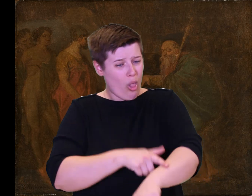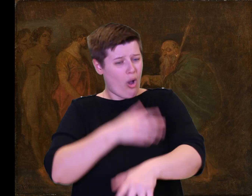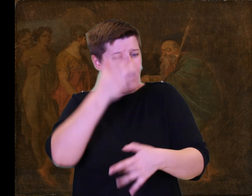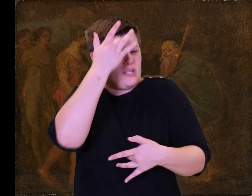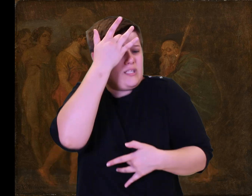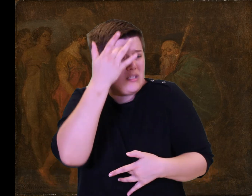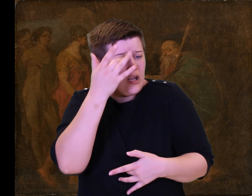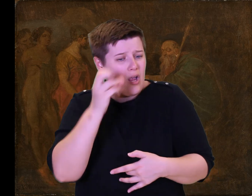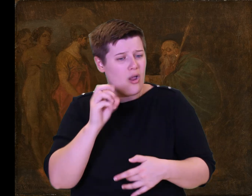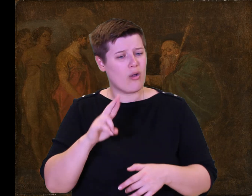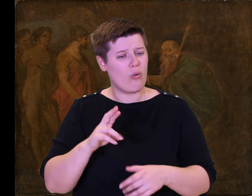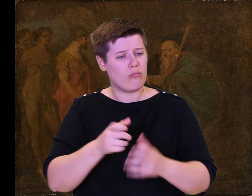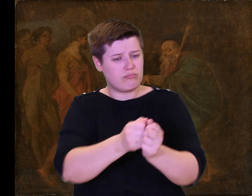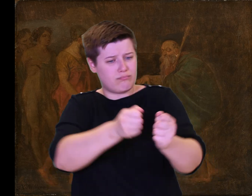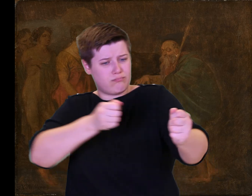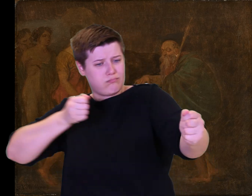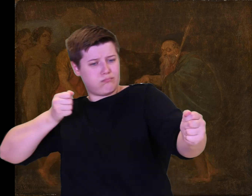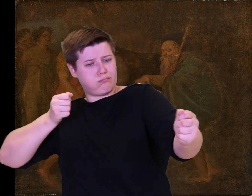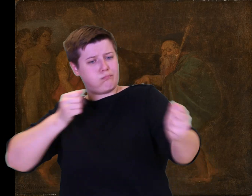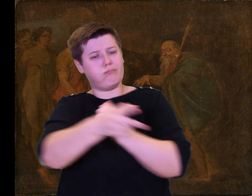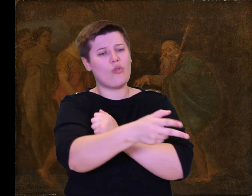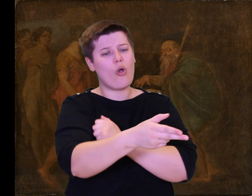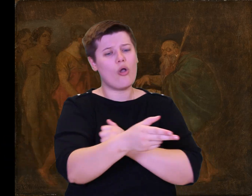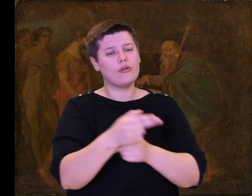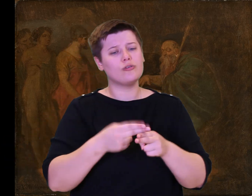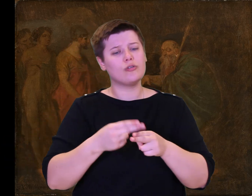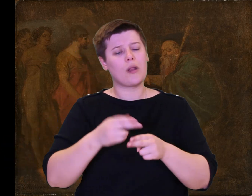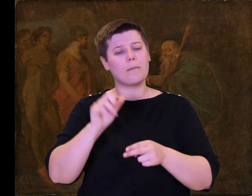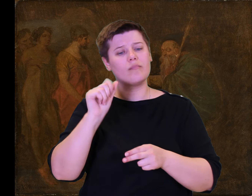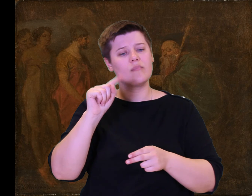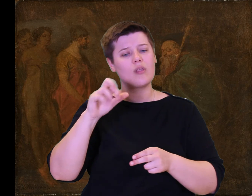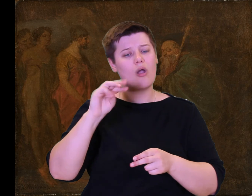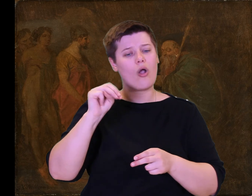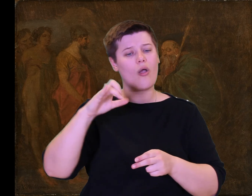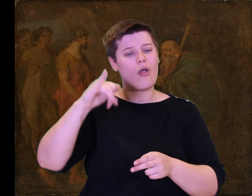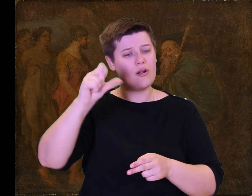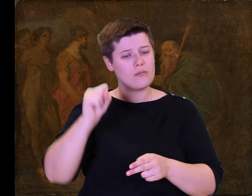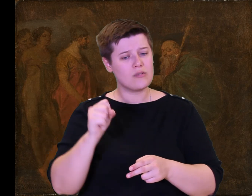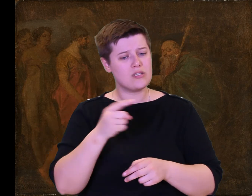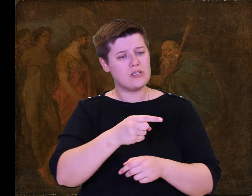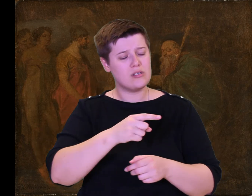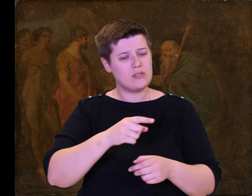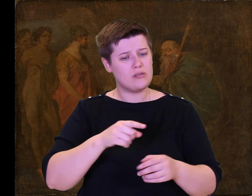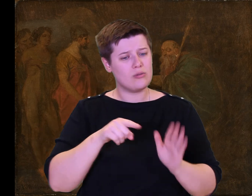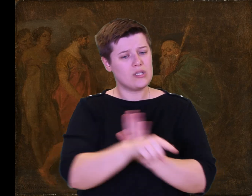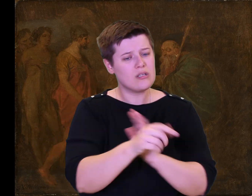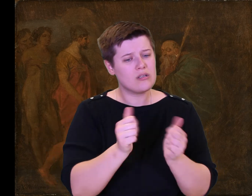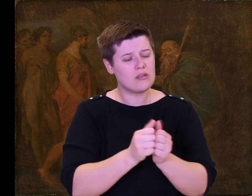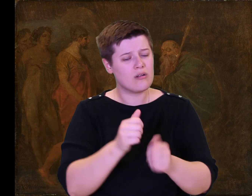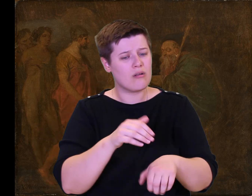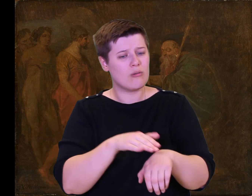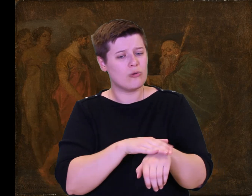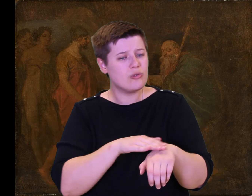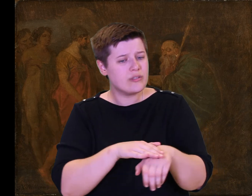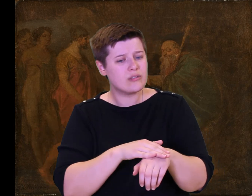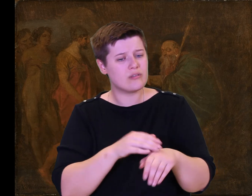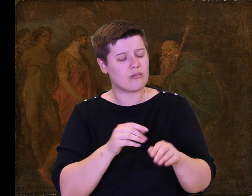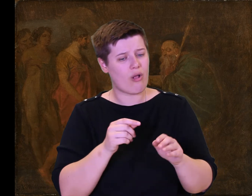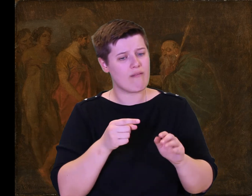ship. Have you come wandering here so far from Troy with ships and crew? Have you not yet arrived